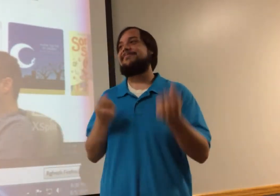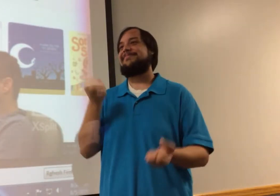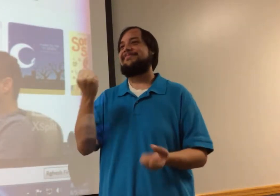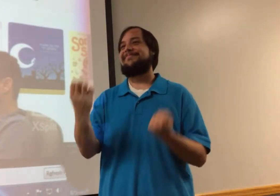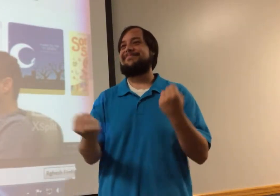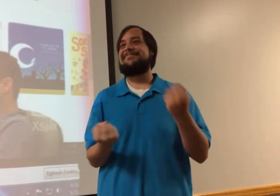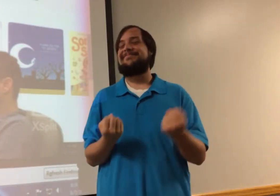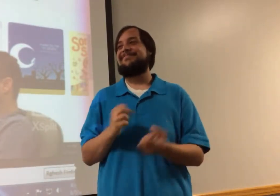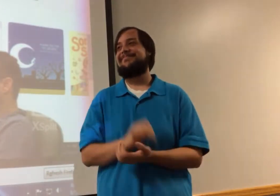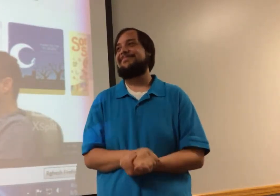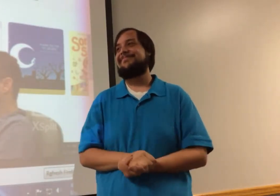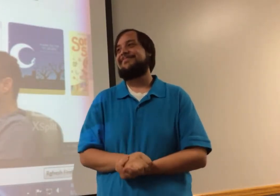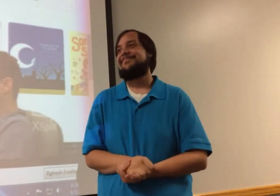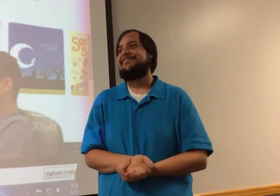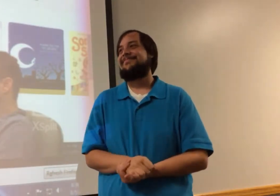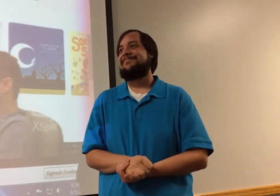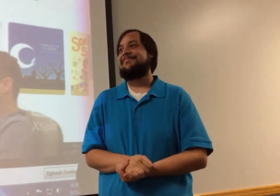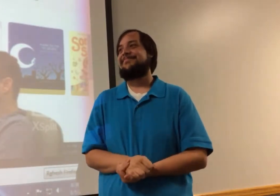children, or?